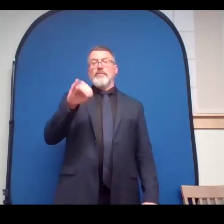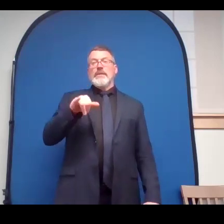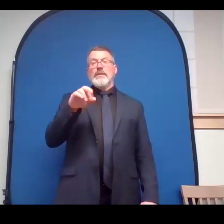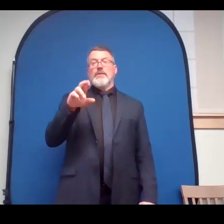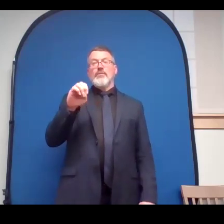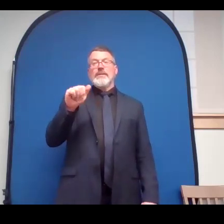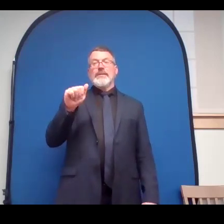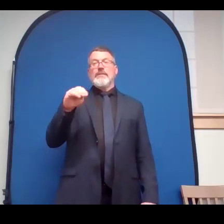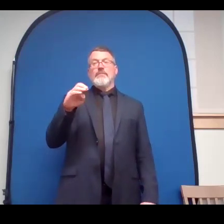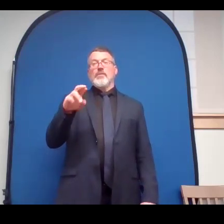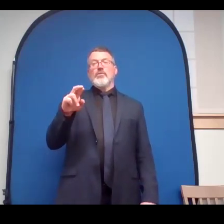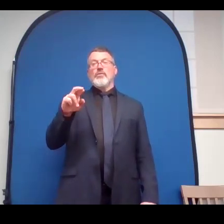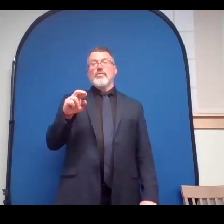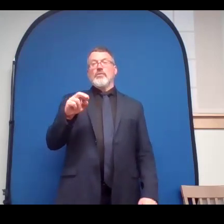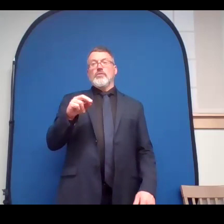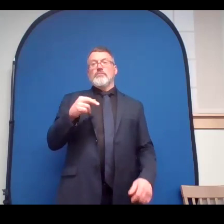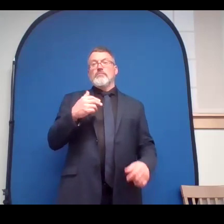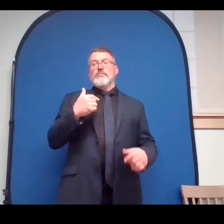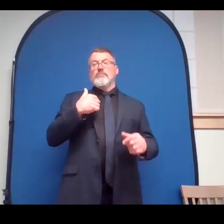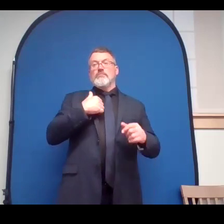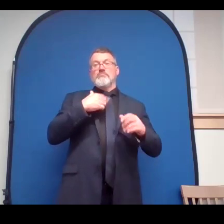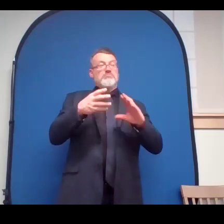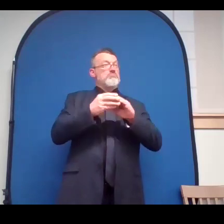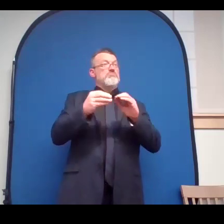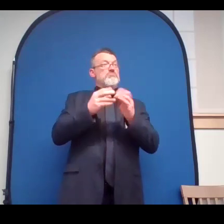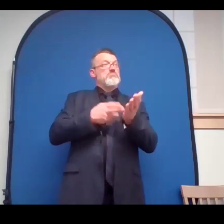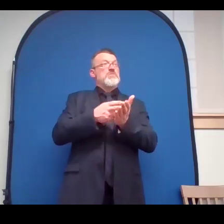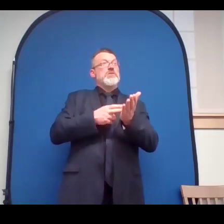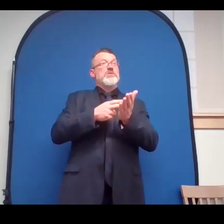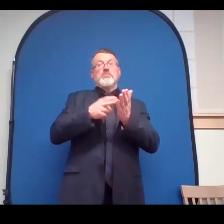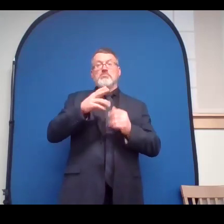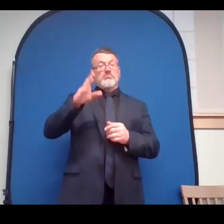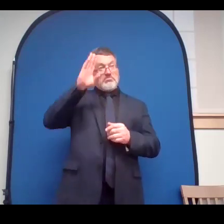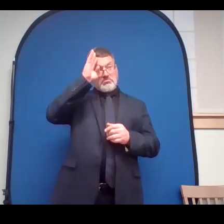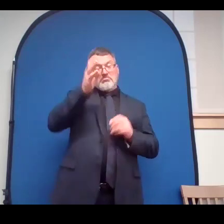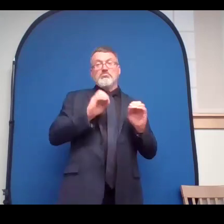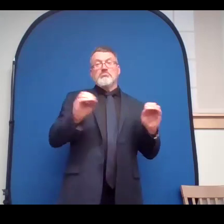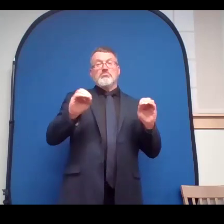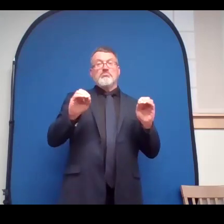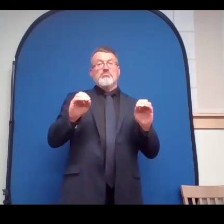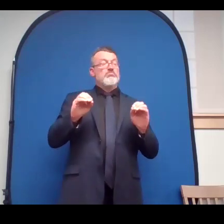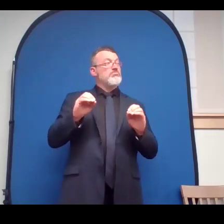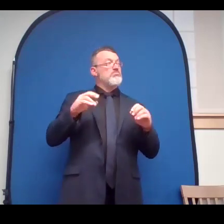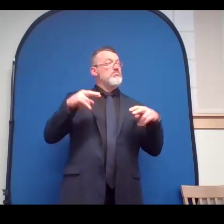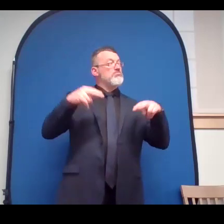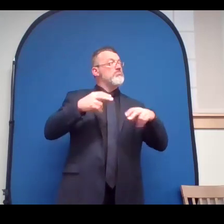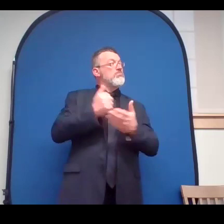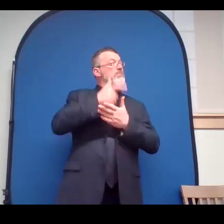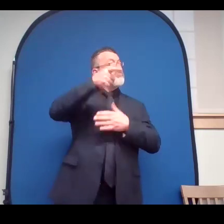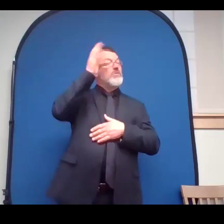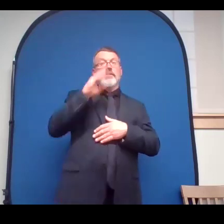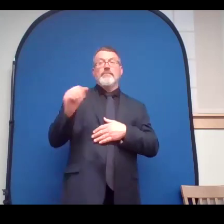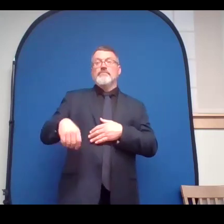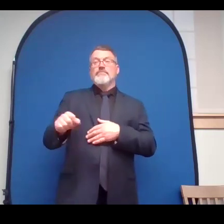in hearing will be the truth, the whole truth, and nothing but the truth. So help you God. You may be seated. Thank you very much.